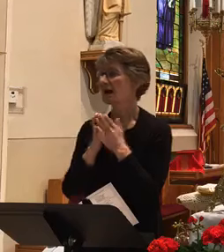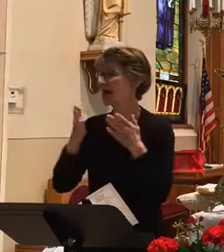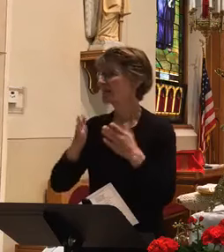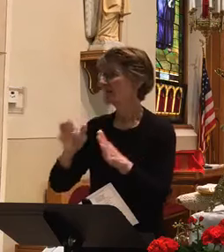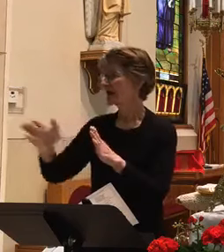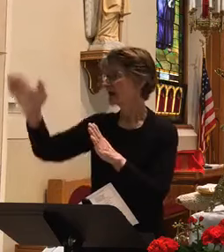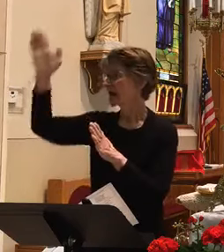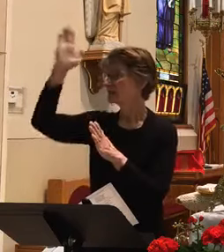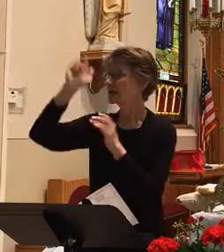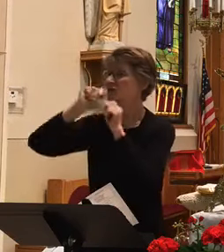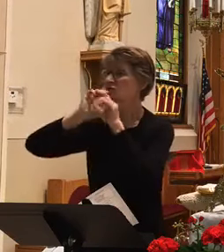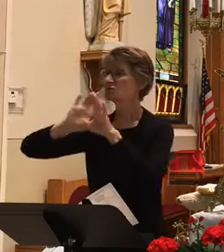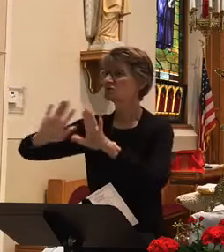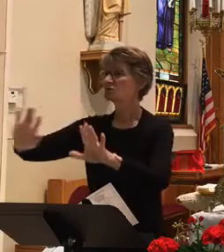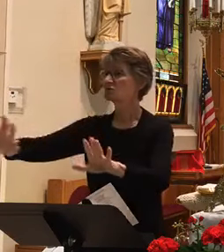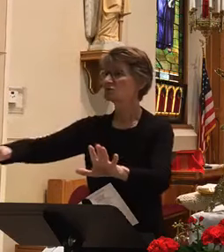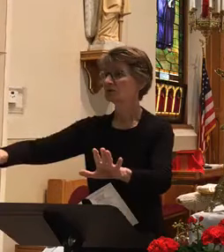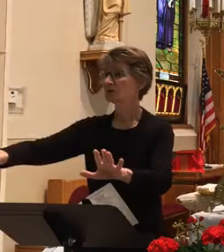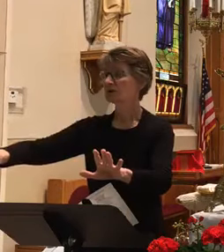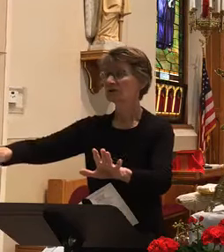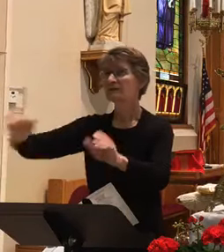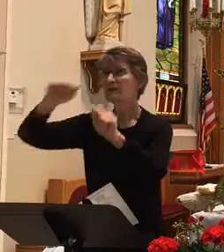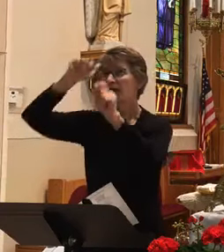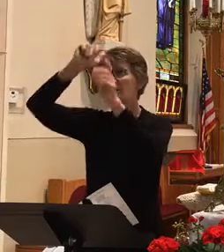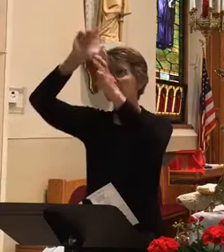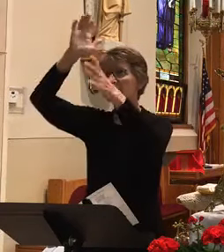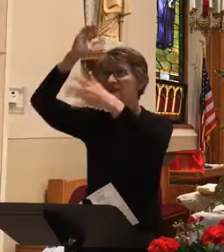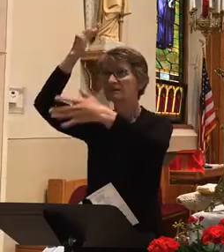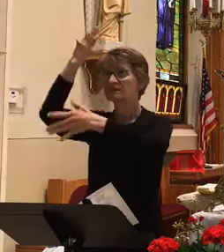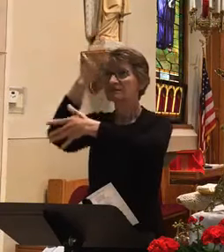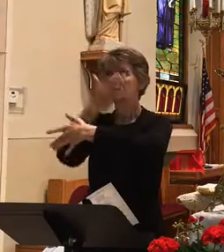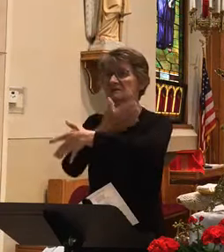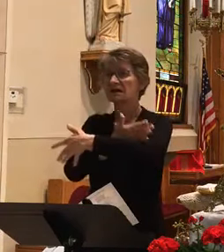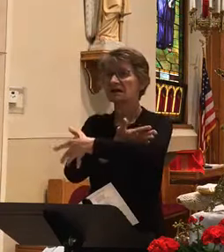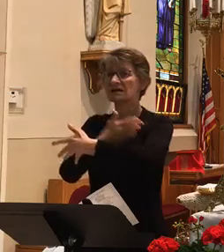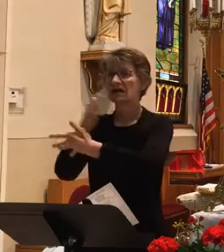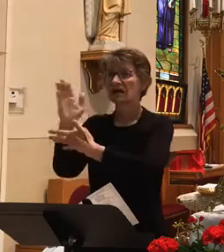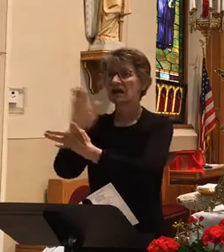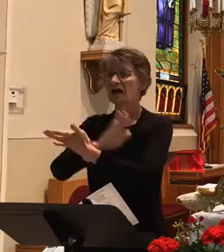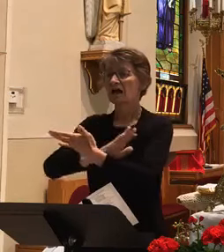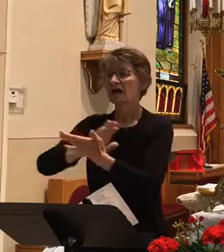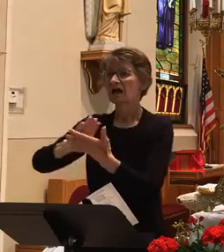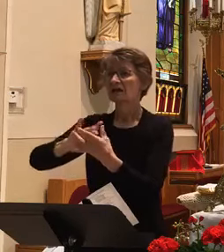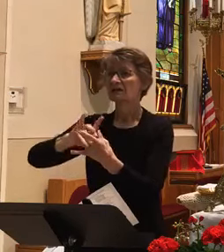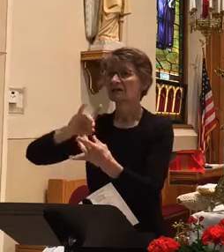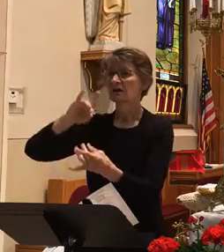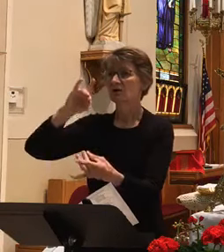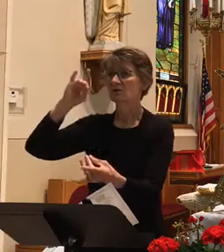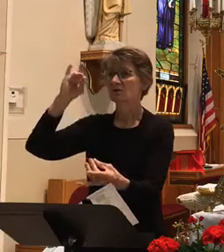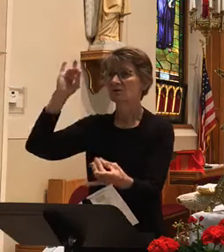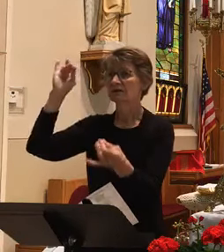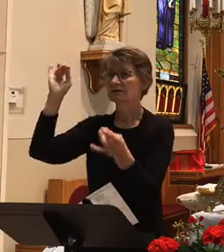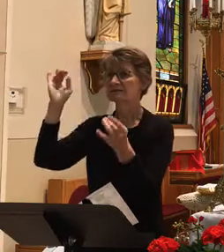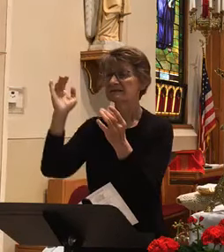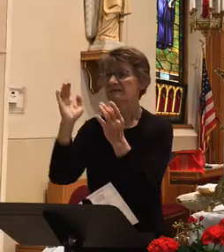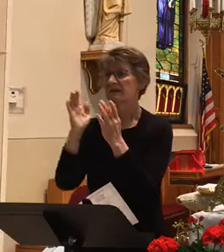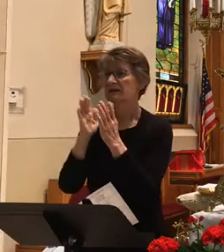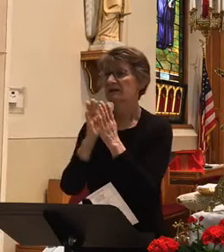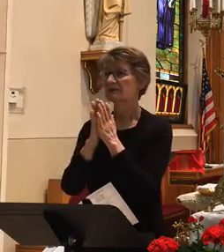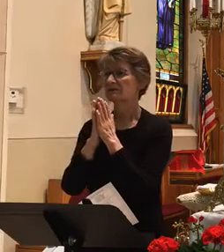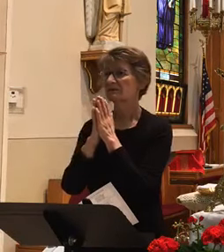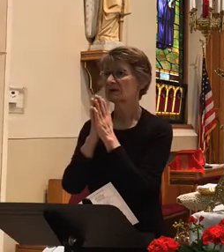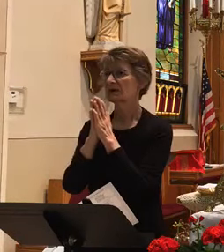May Almighty God bless you, the Father and the Son and the Holy